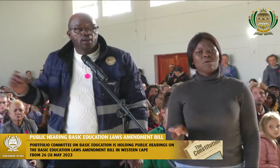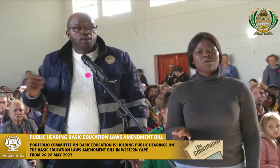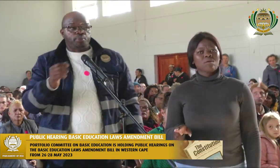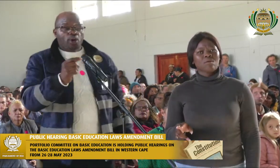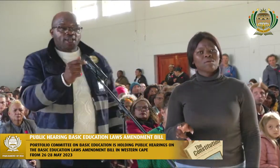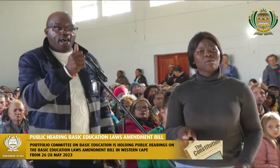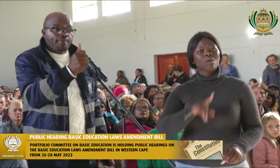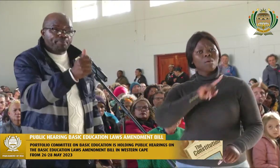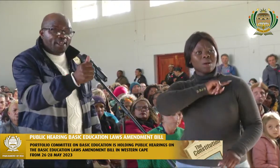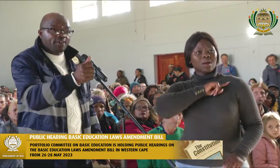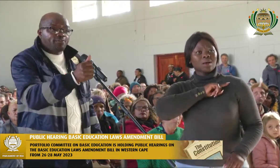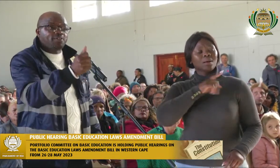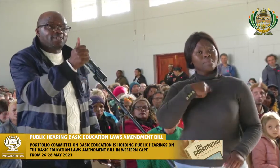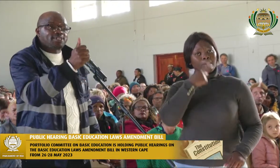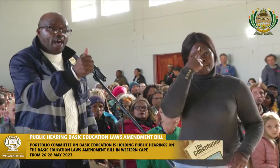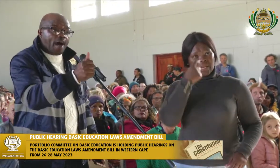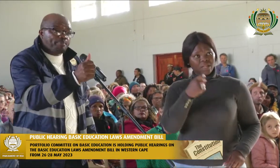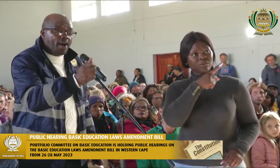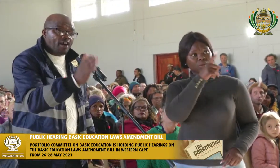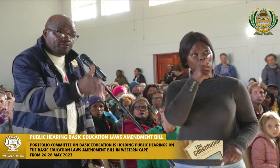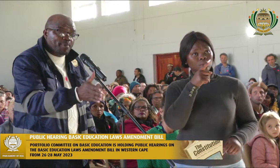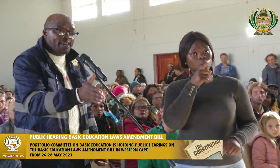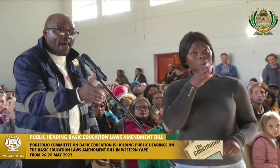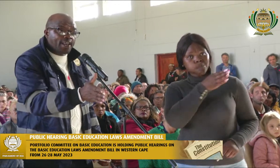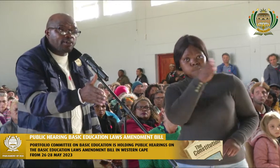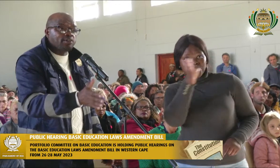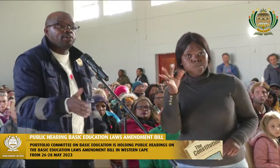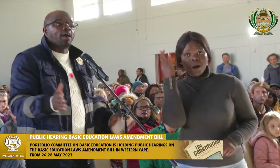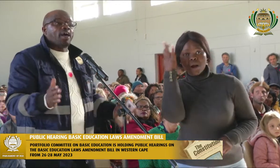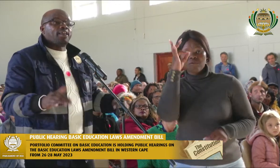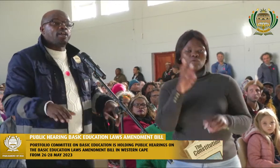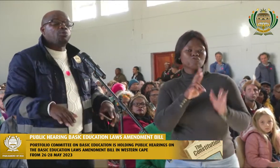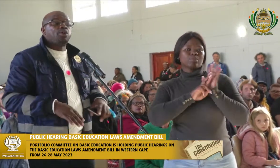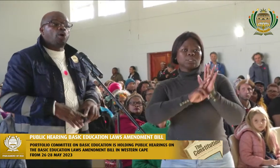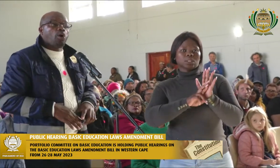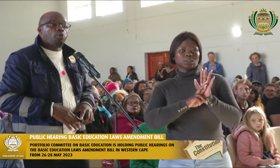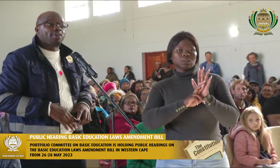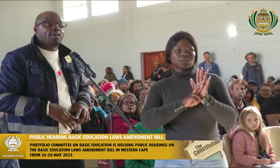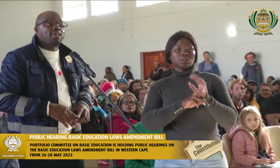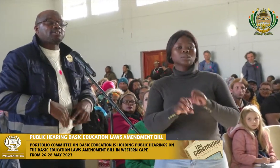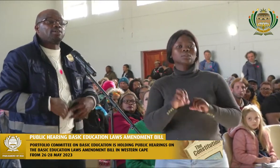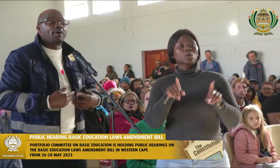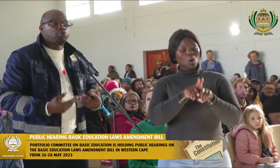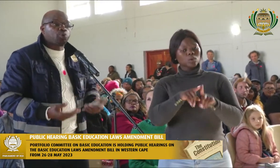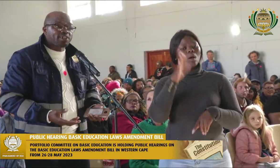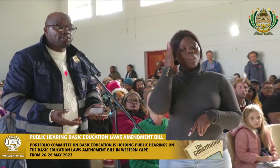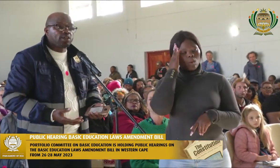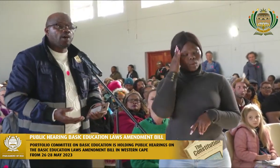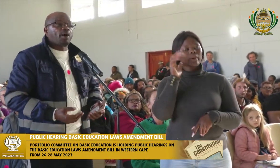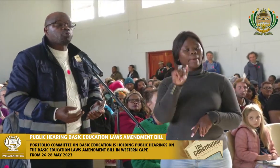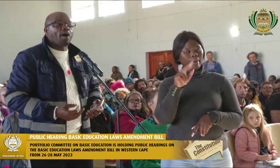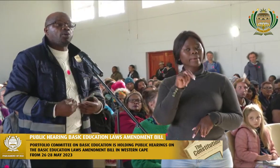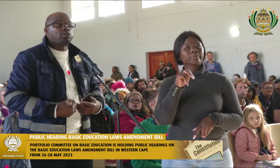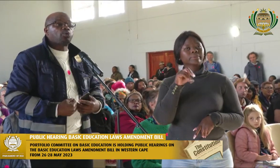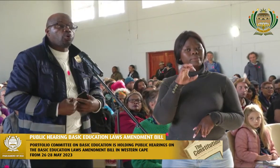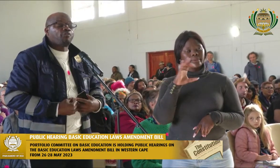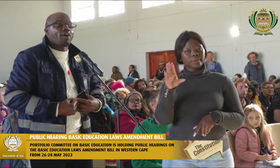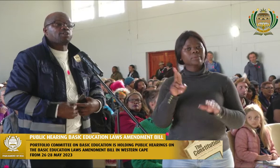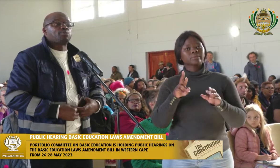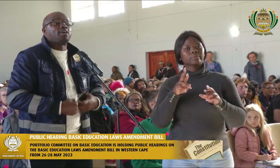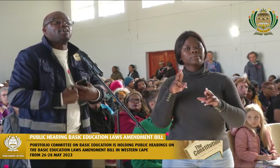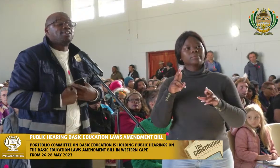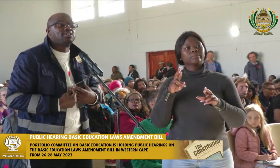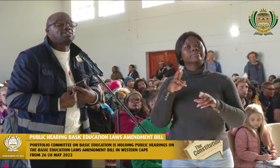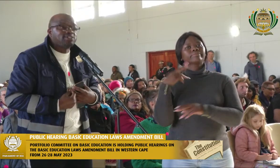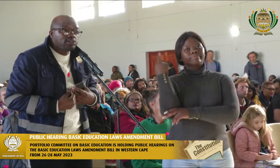bell. Because I believe nize apa governmentally, and then we know ANC much worried. But we are not all